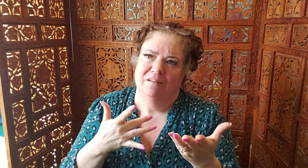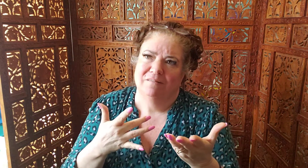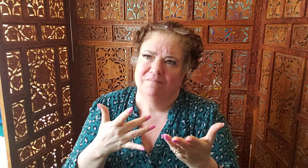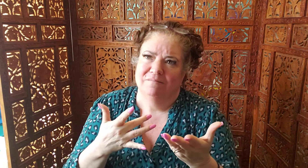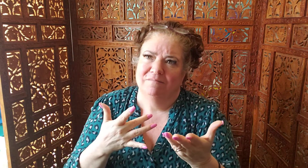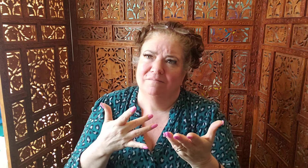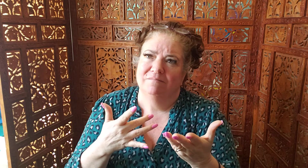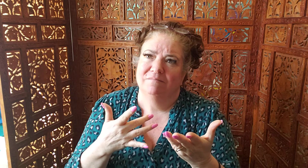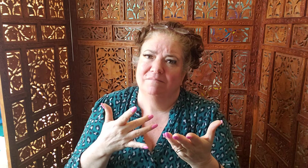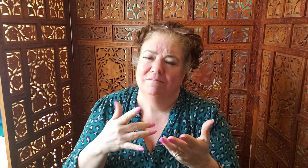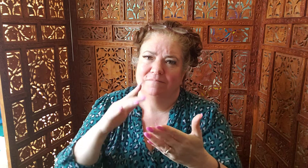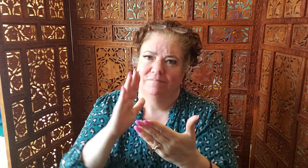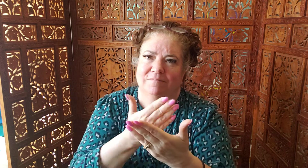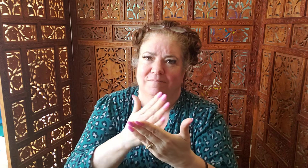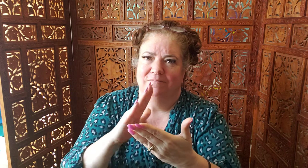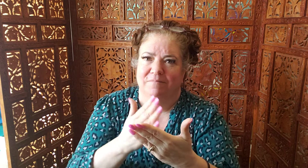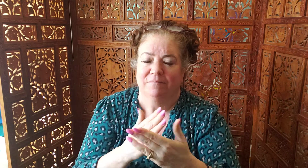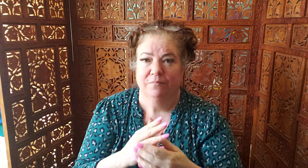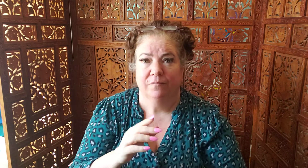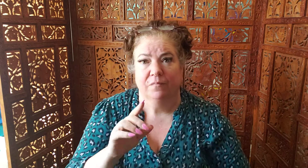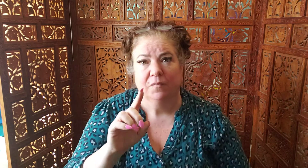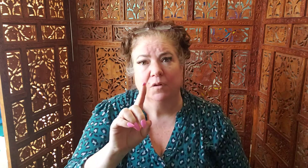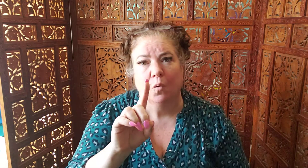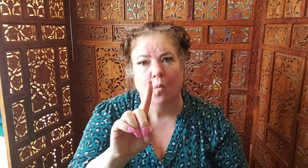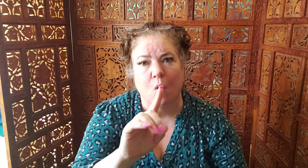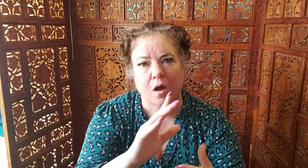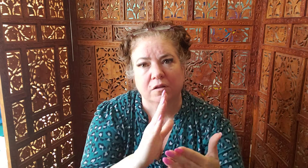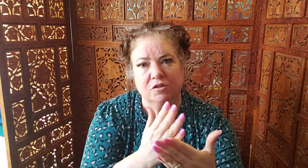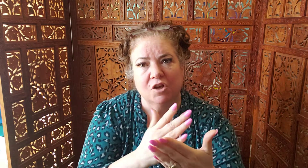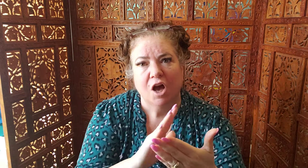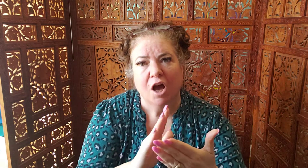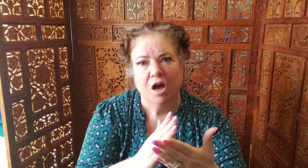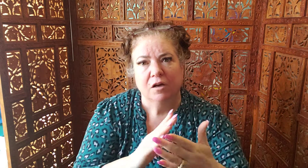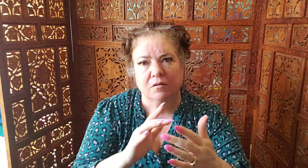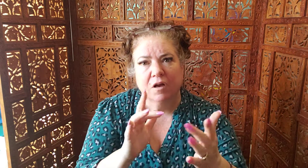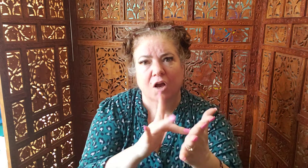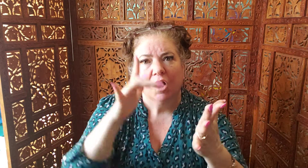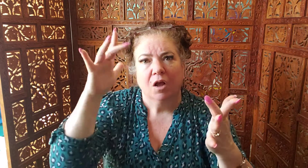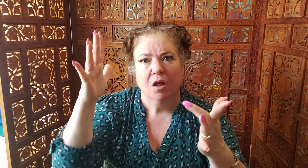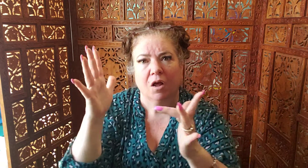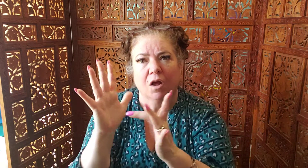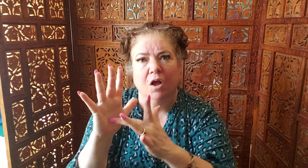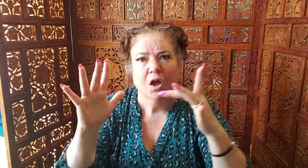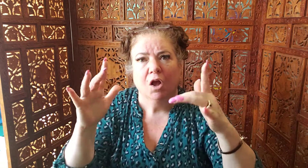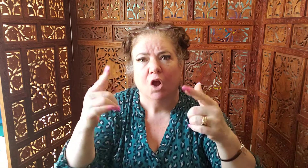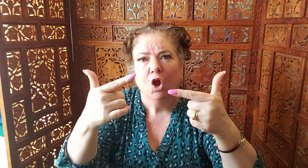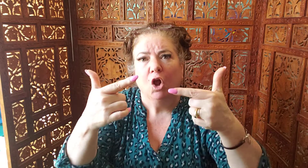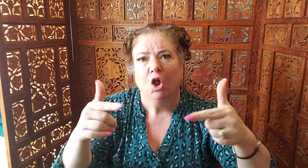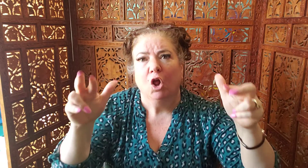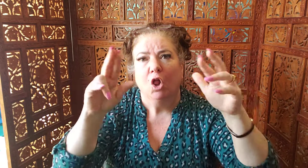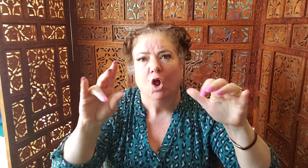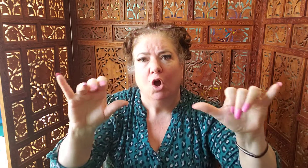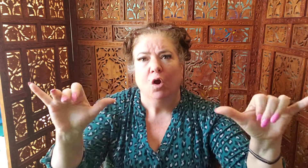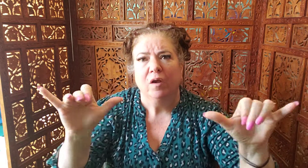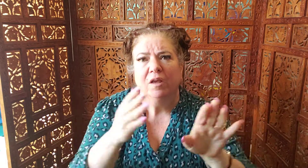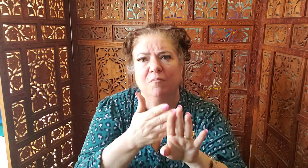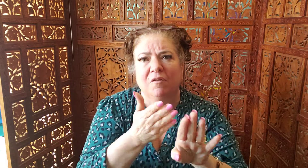One song, glory. One song before I go, glory.